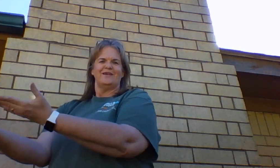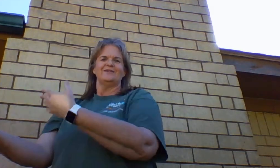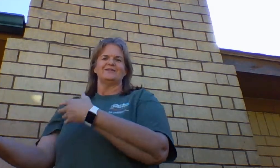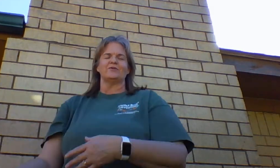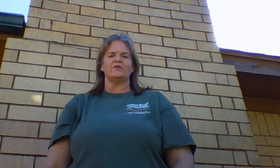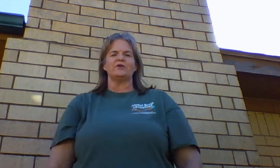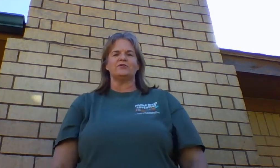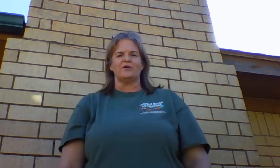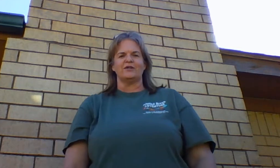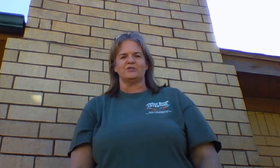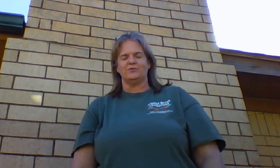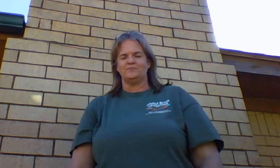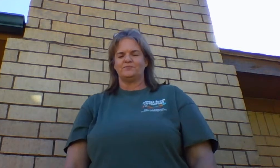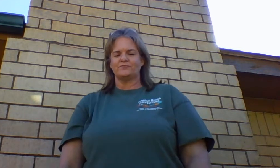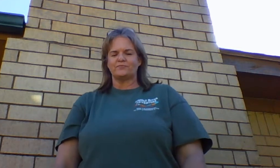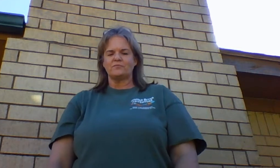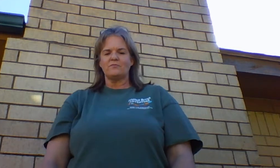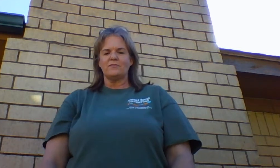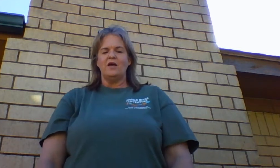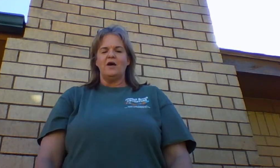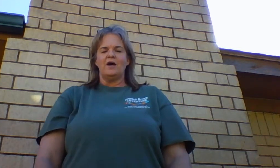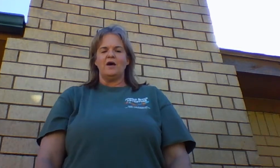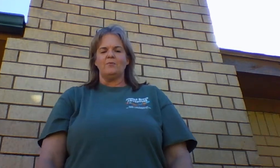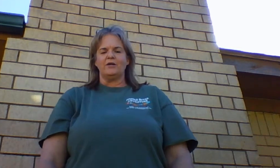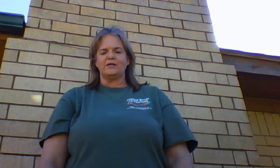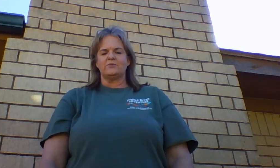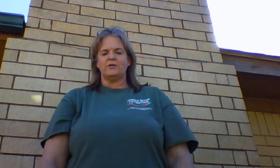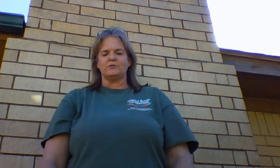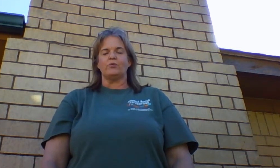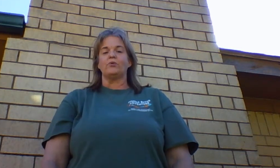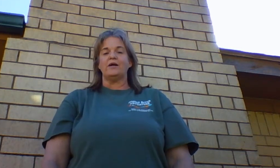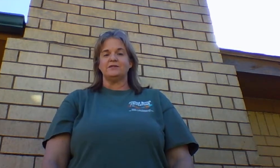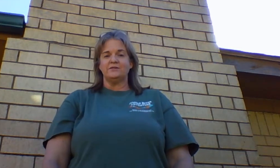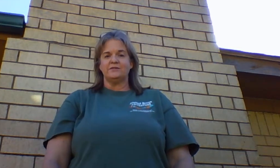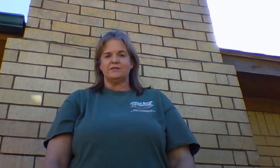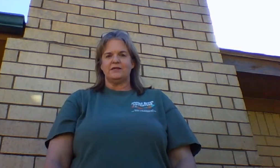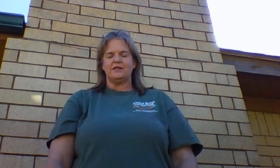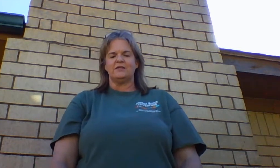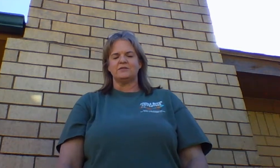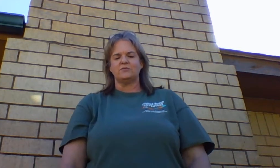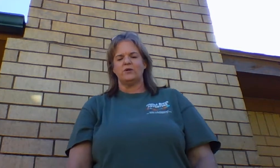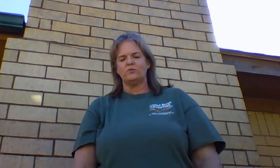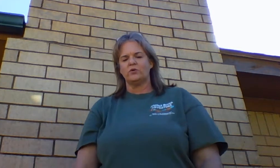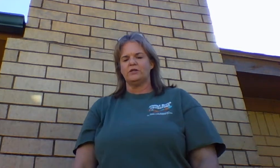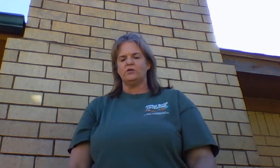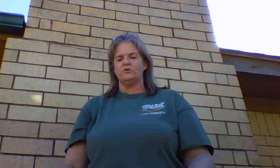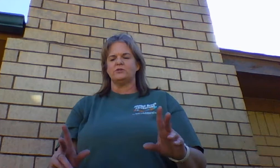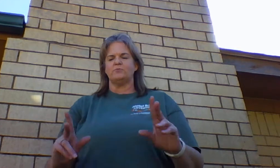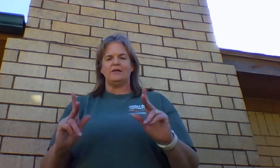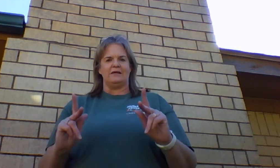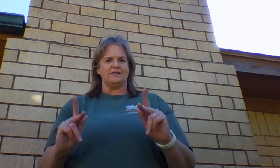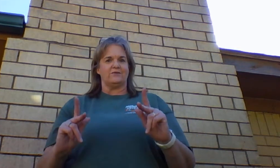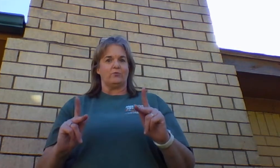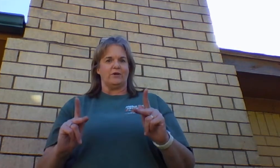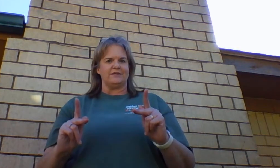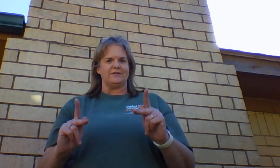so it's very directional. Our next word is presents. This one we're going to use P's for present.